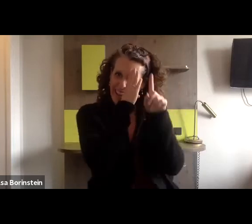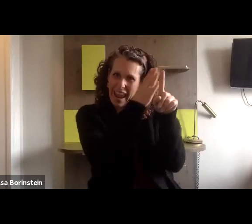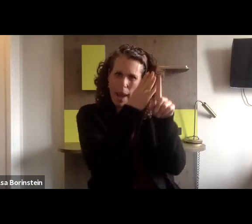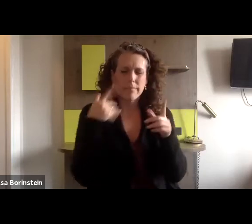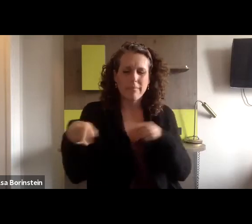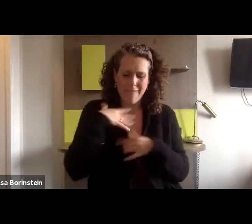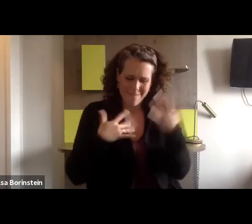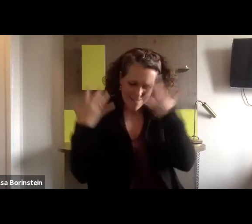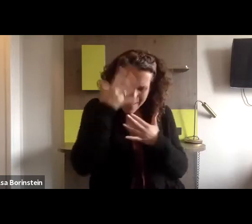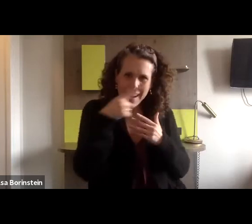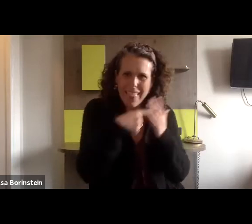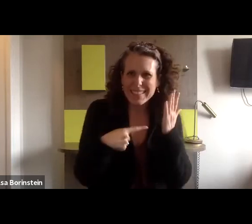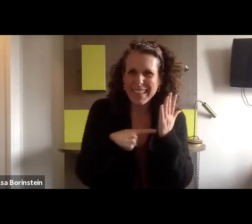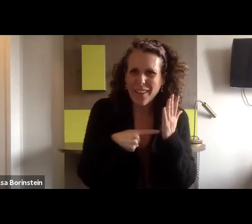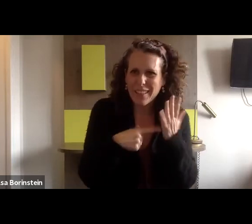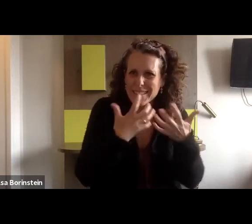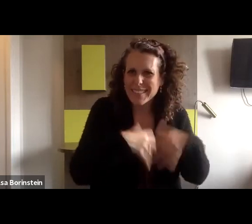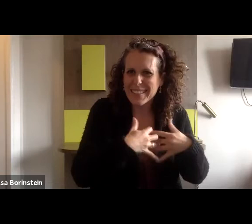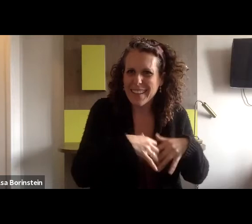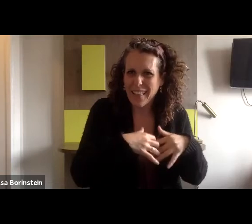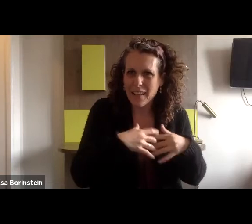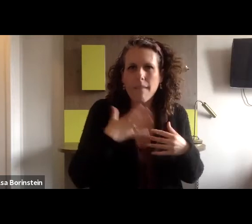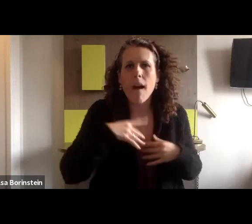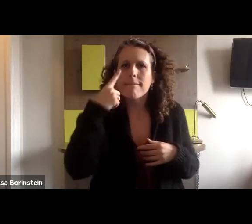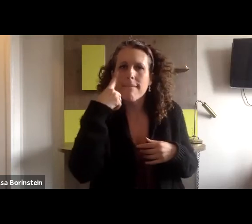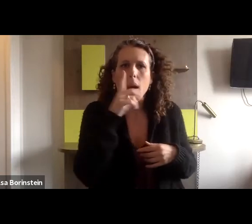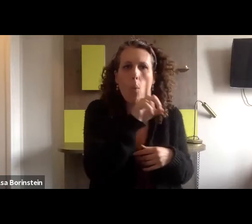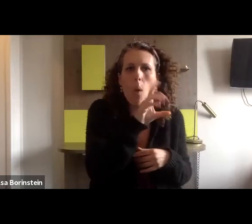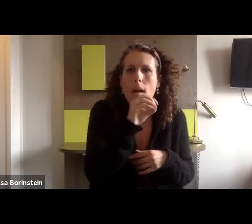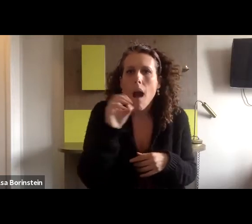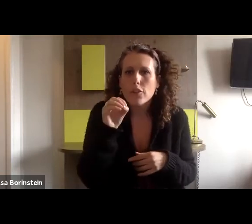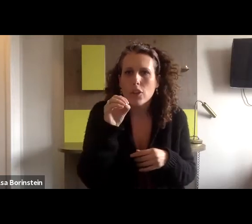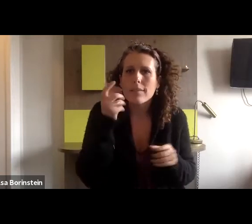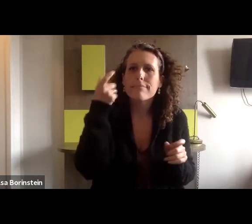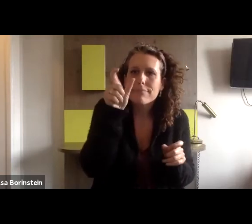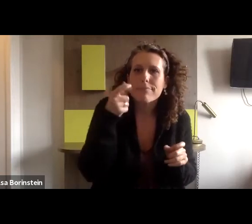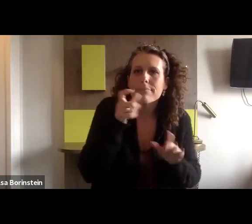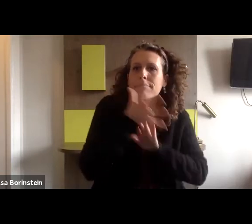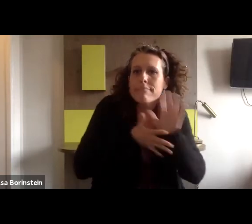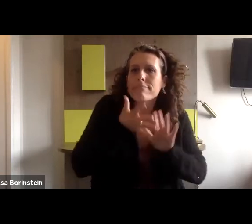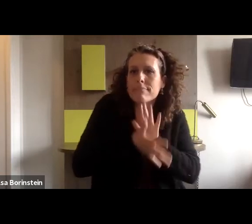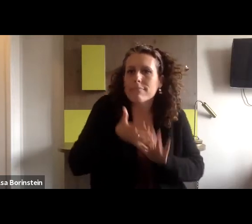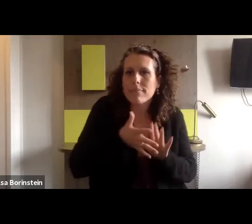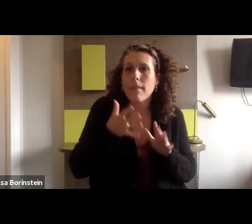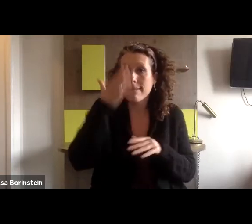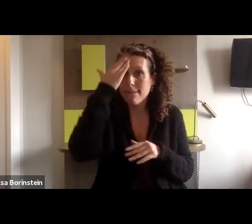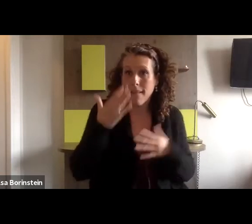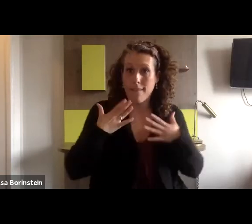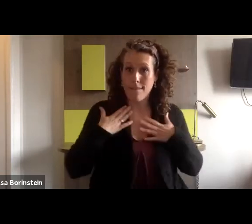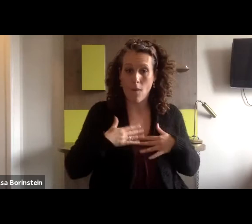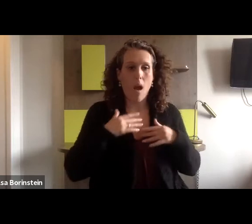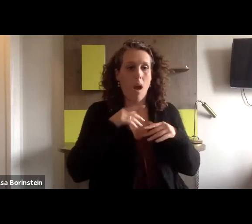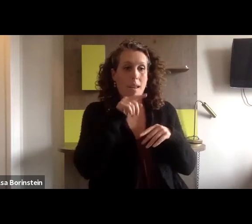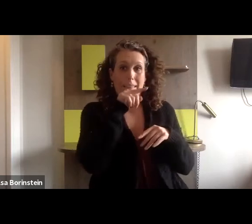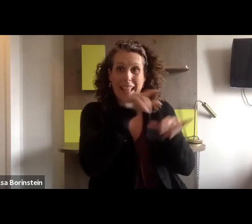sample about 100 items so that the system can be trained by different signs that